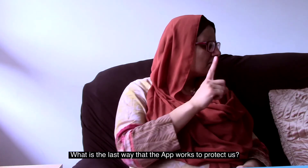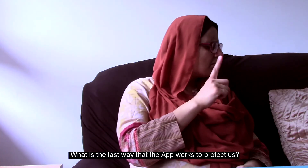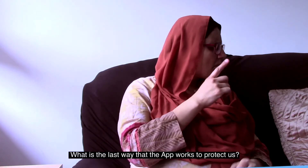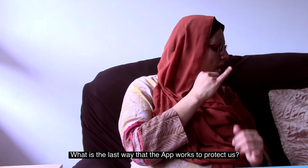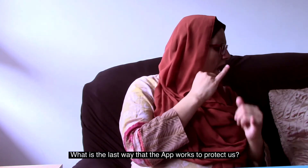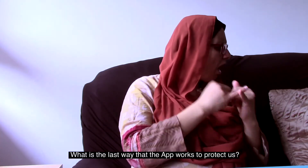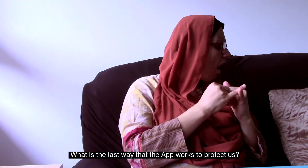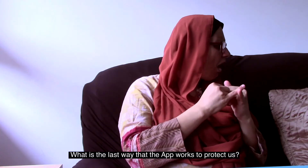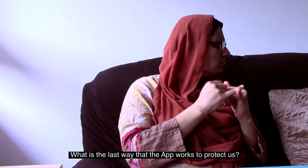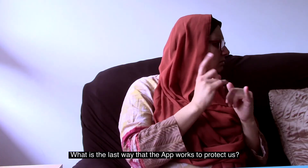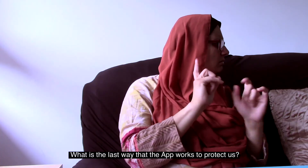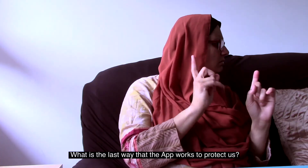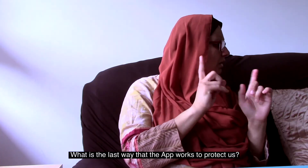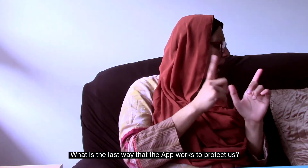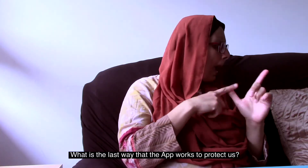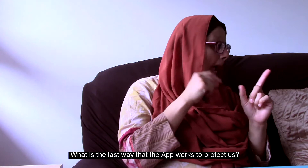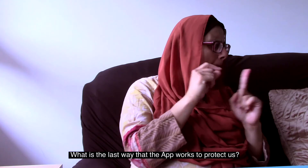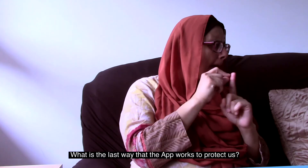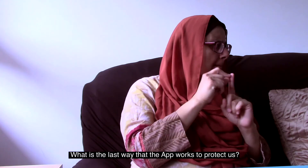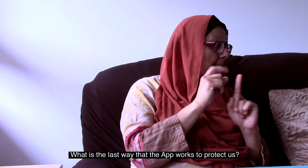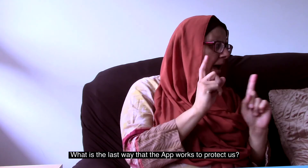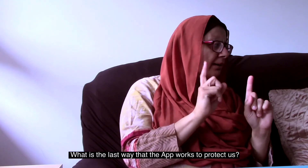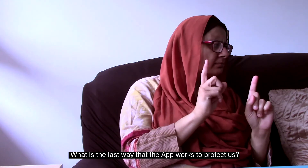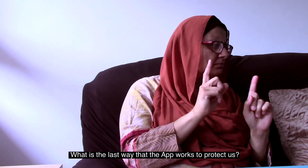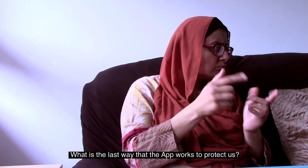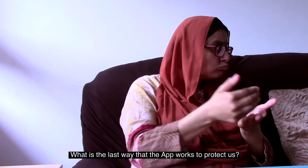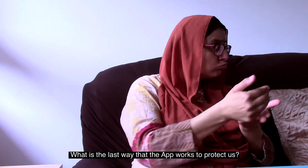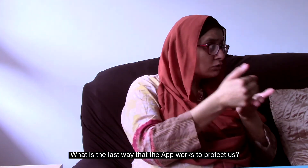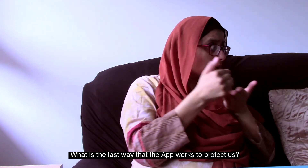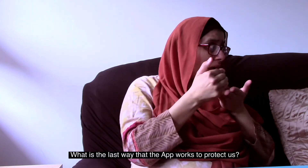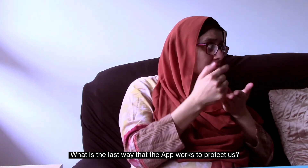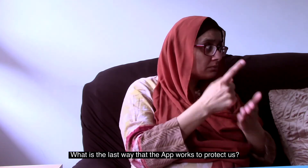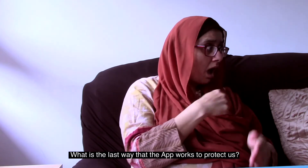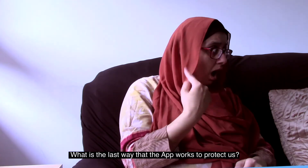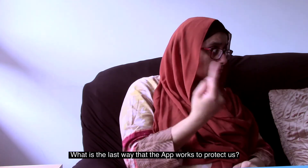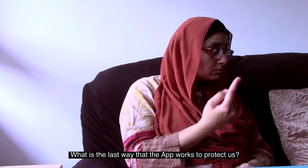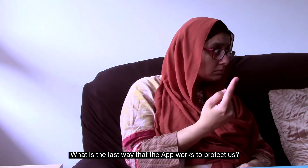What is the last way the app works to protect us?